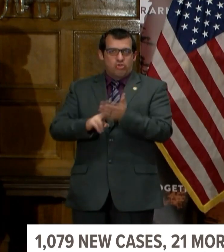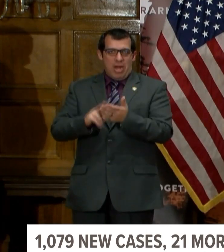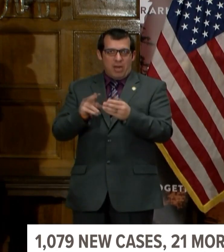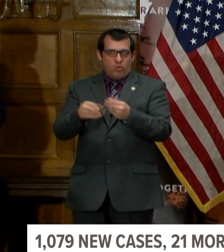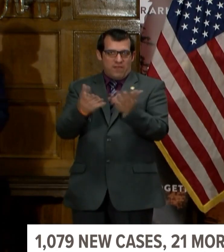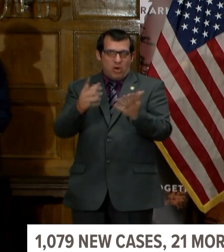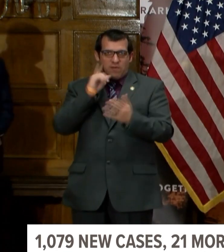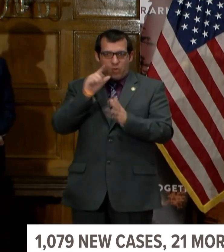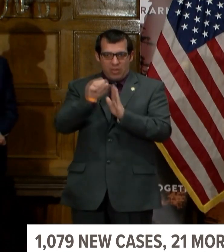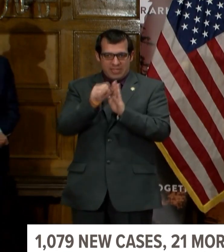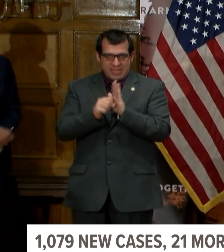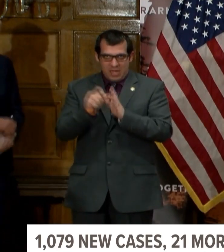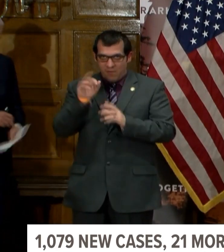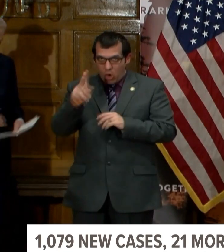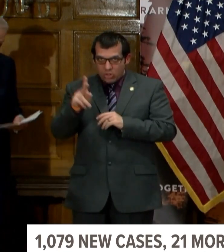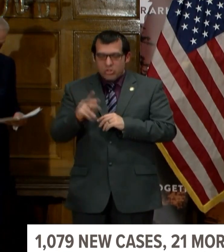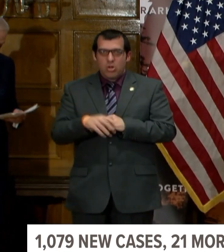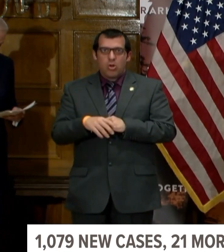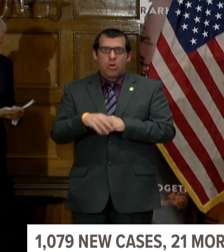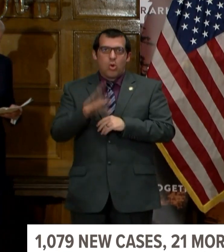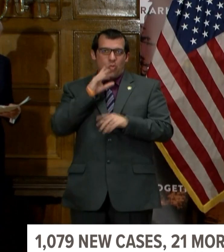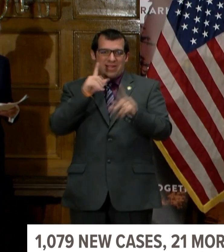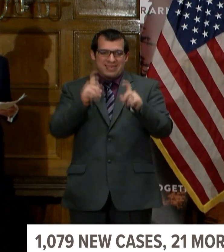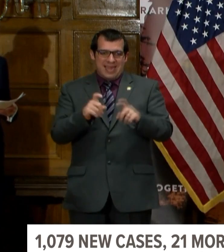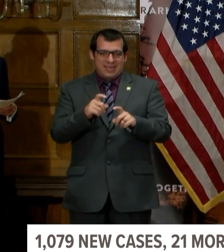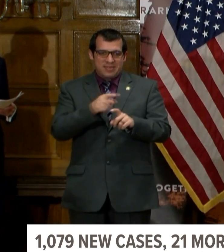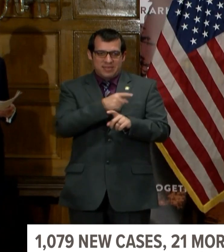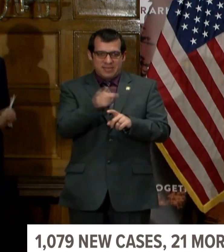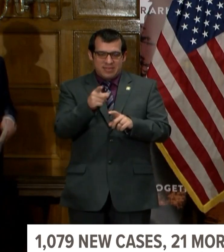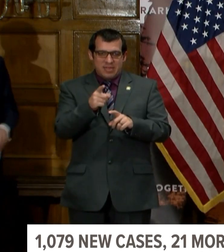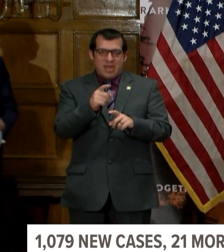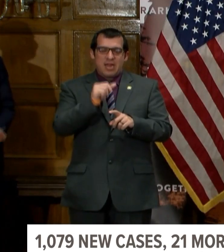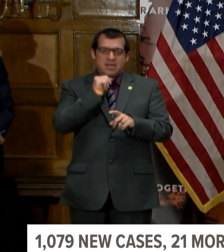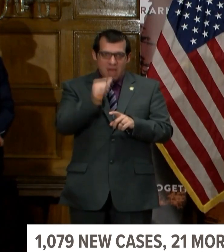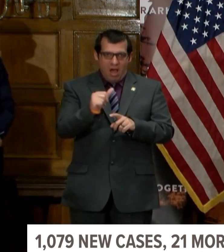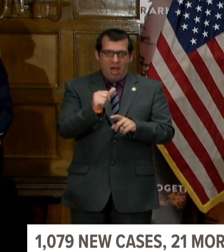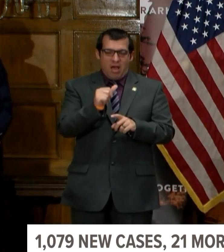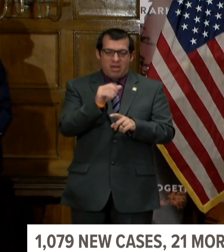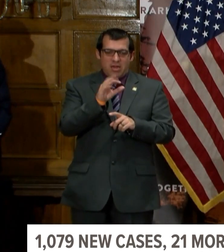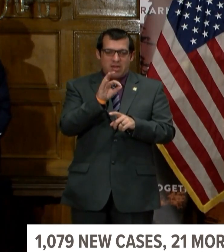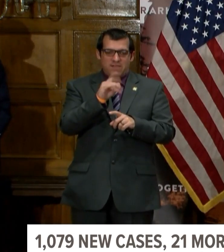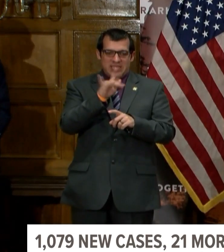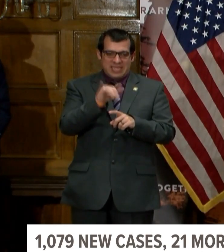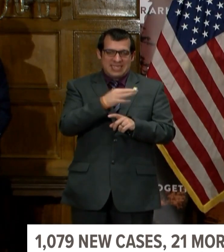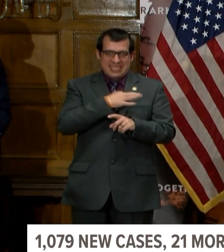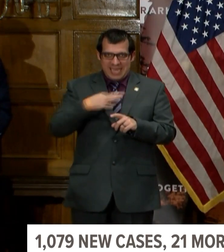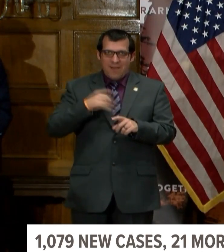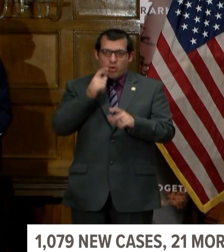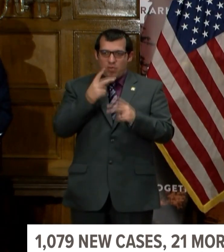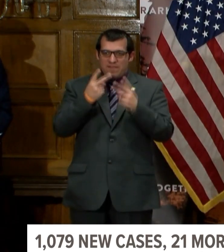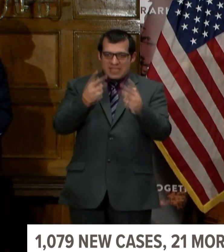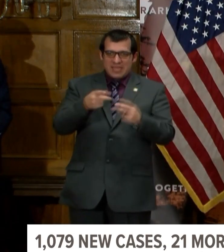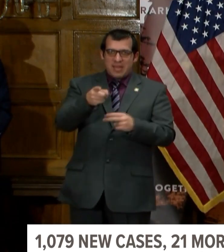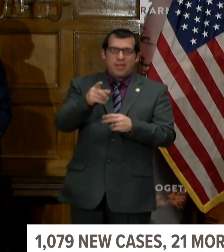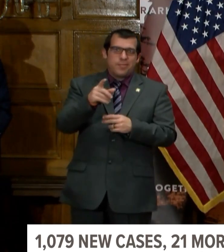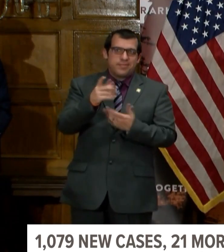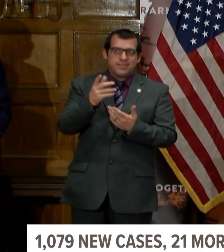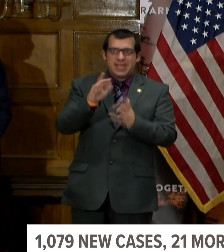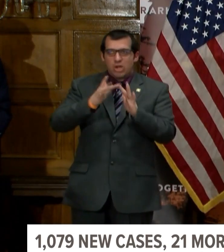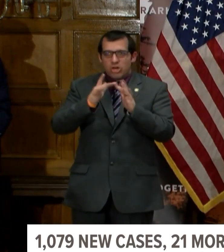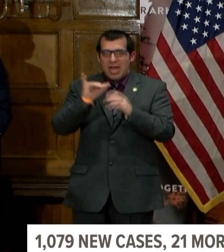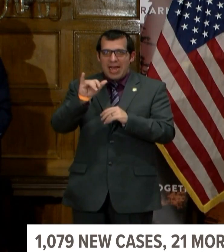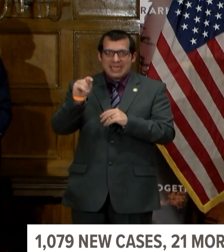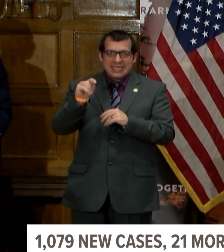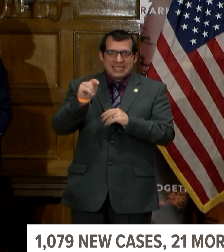We will be testing non-facility staff visiting a facility, which includes our IT staff, our